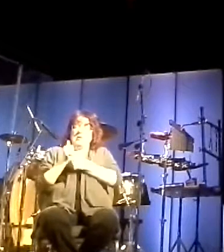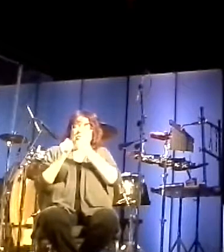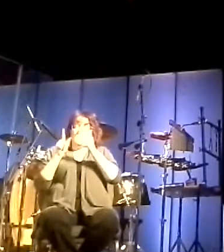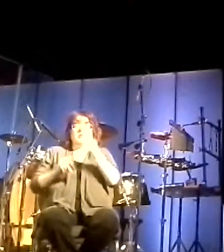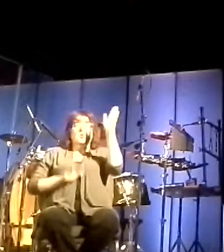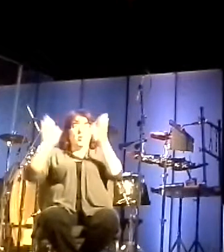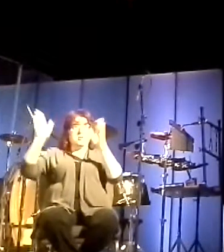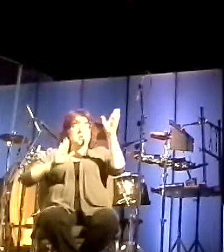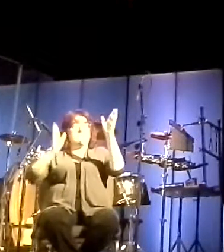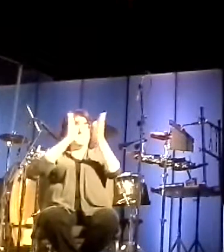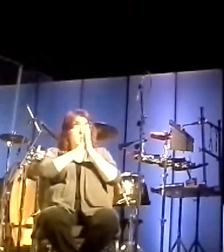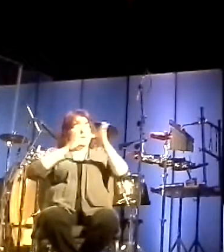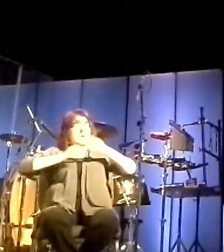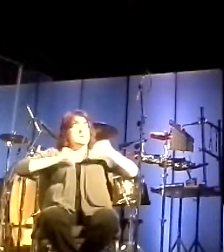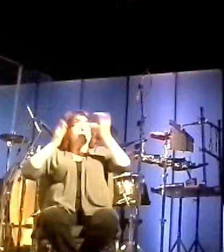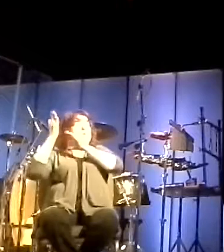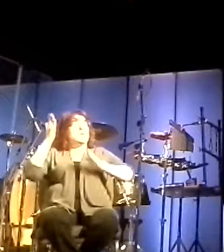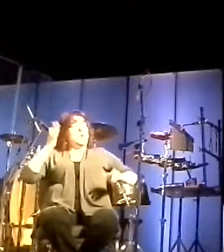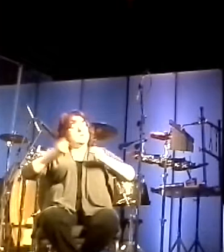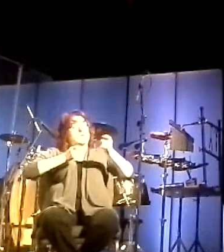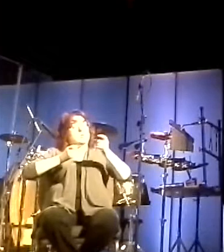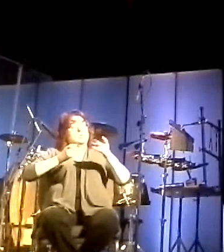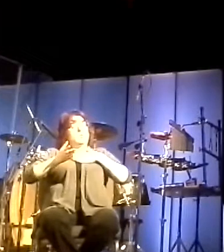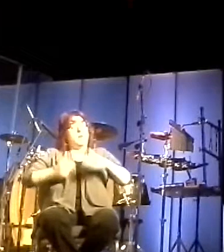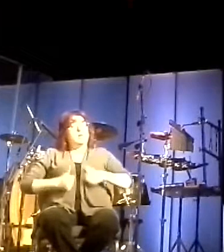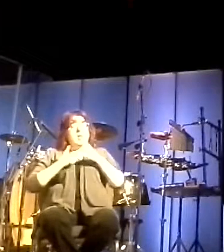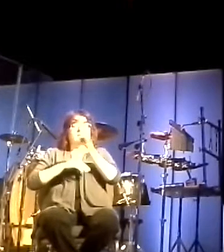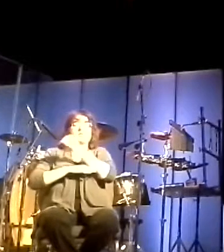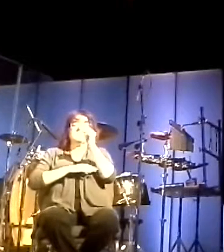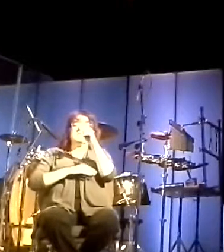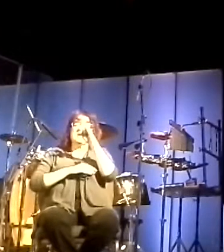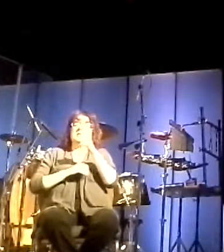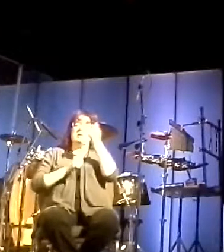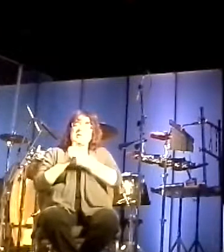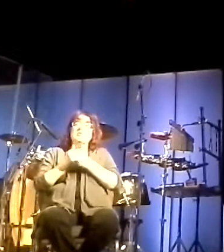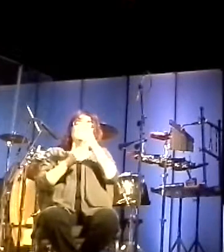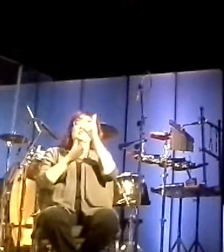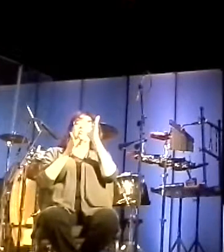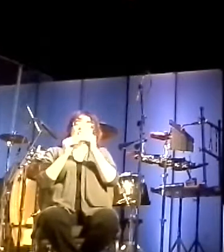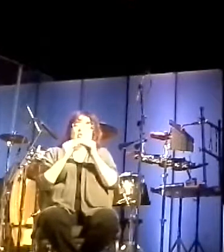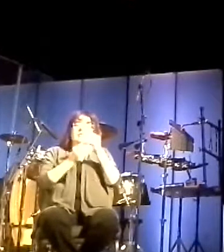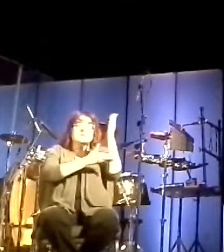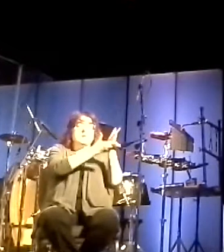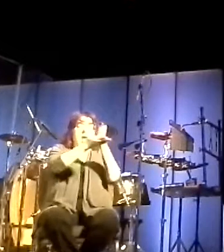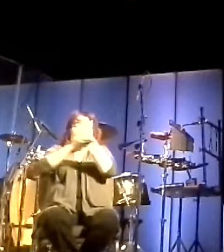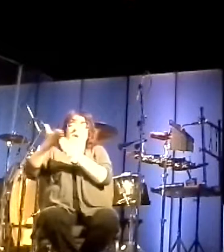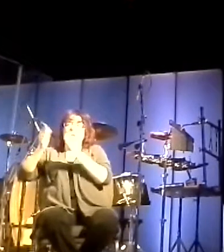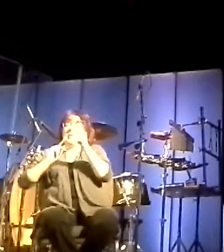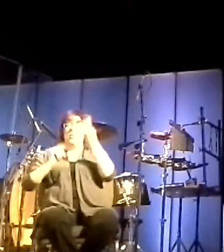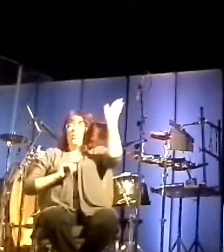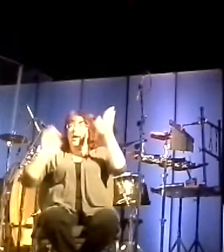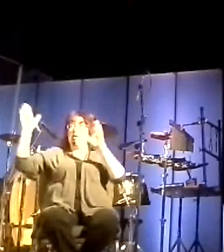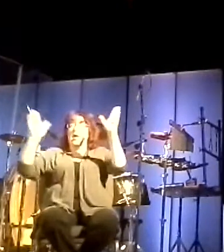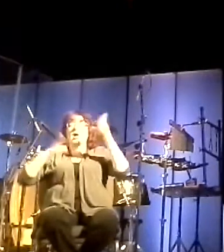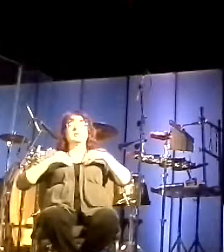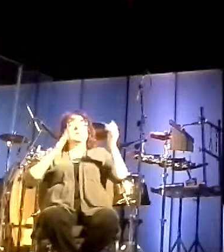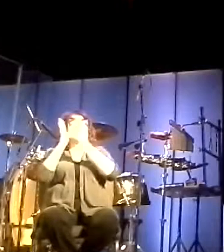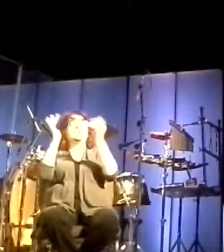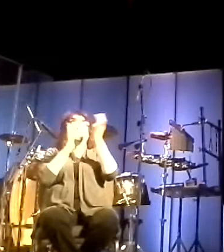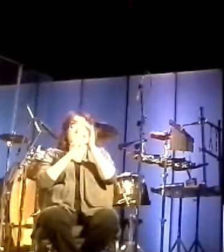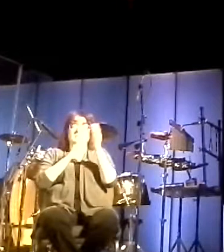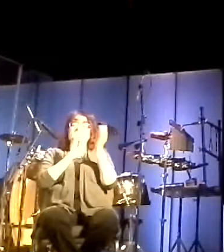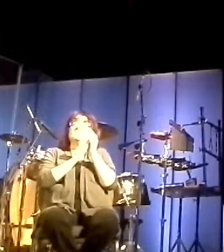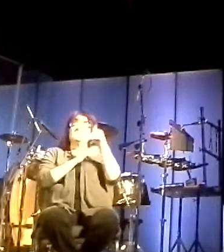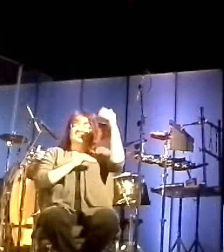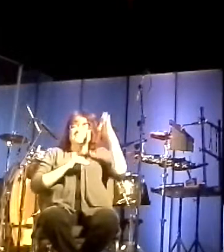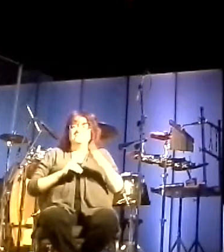family raised their hand and prayed to receive Christ as Lord of their life. Christmas Eve, every service, every section, people raised their hand to receive Jesus Christ. Give God